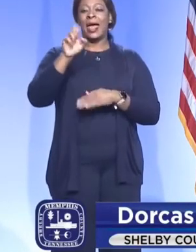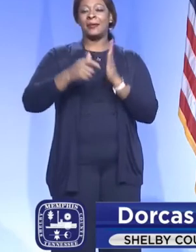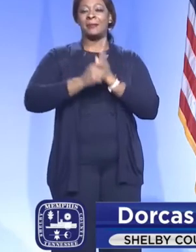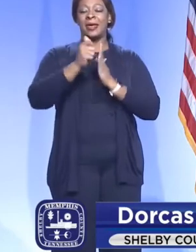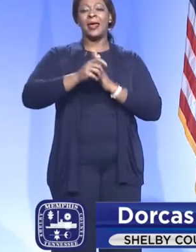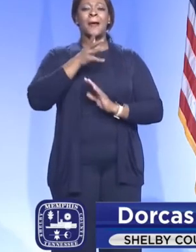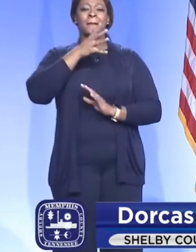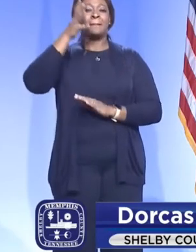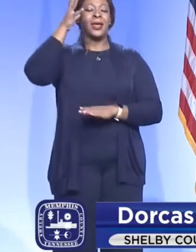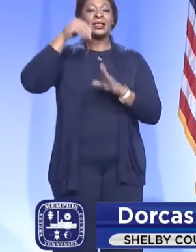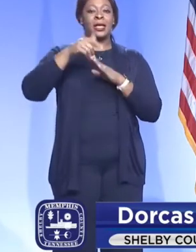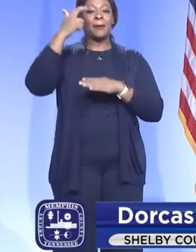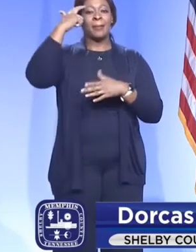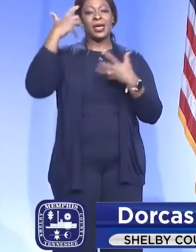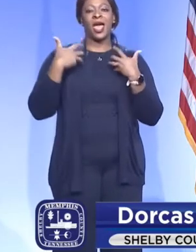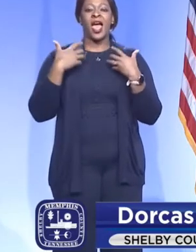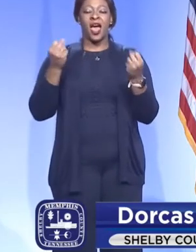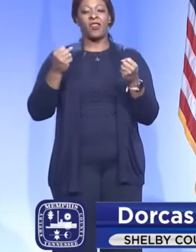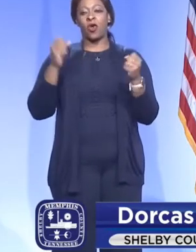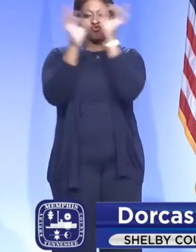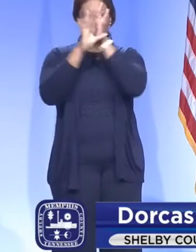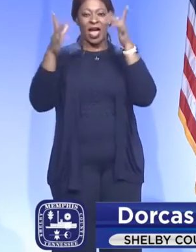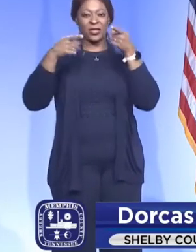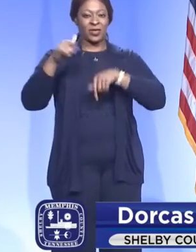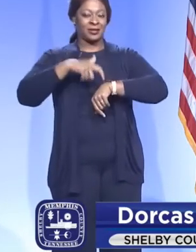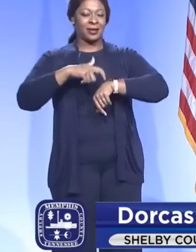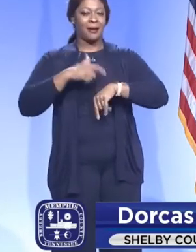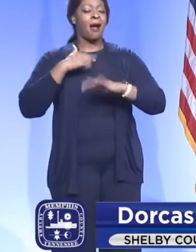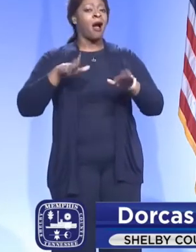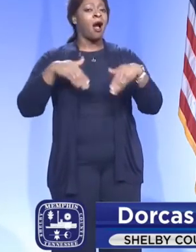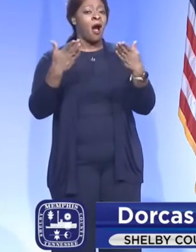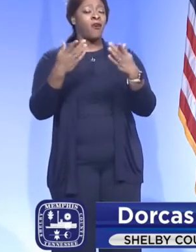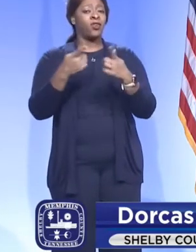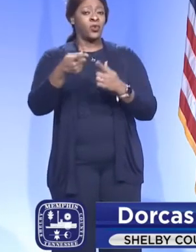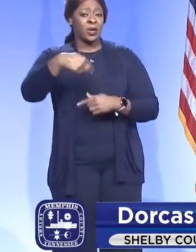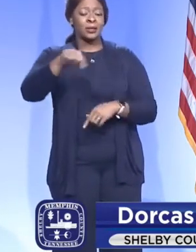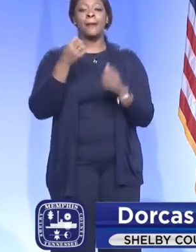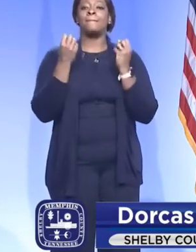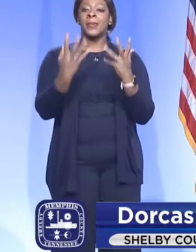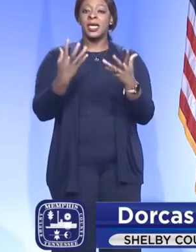Community Services Agency. And you can reach us there at